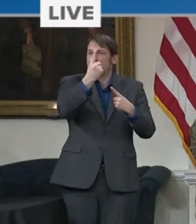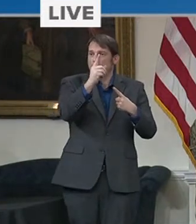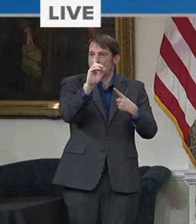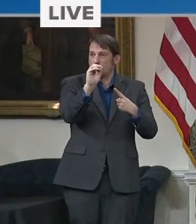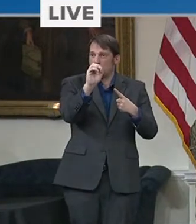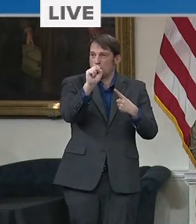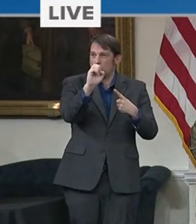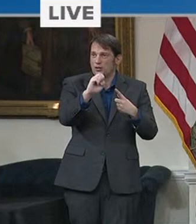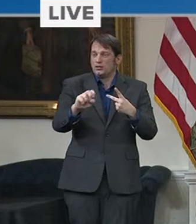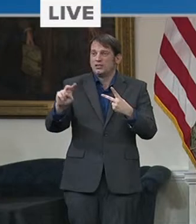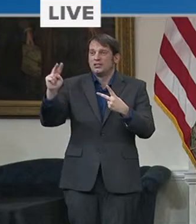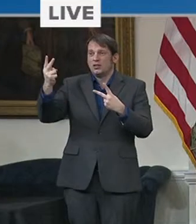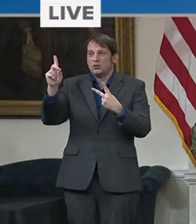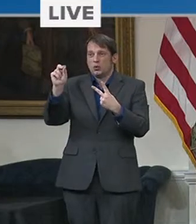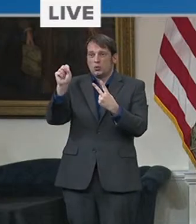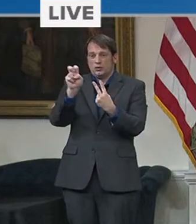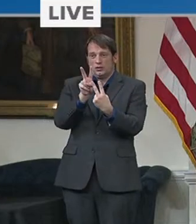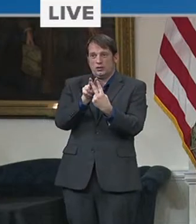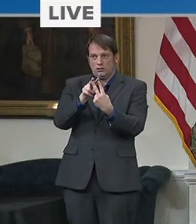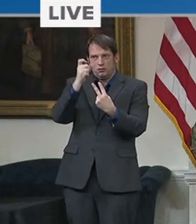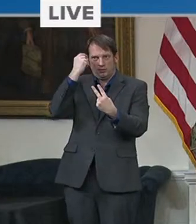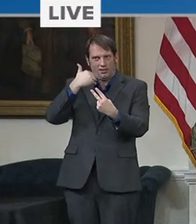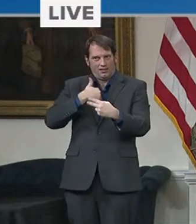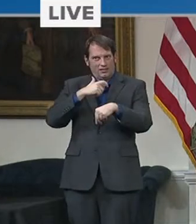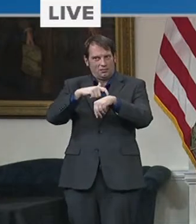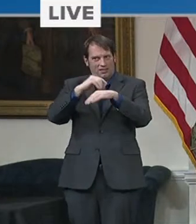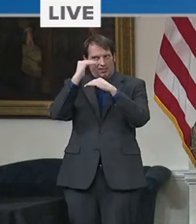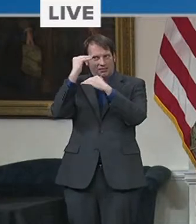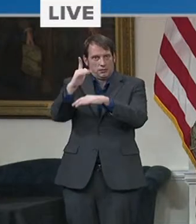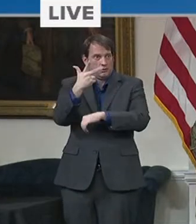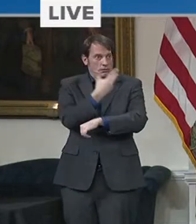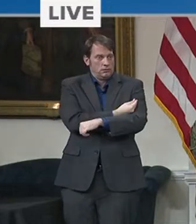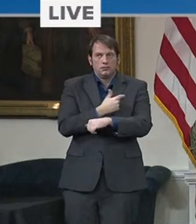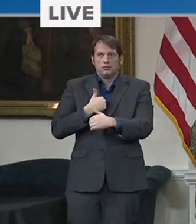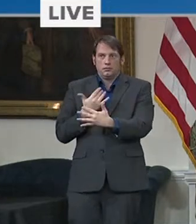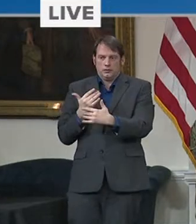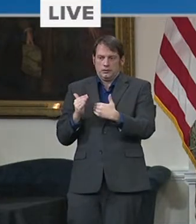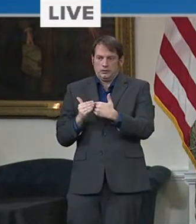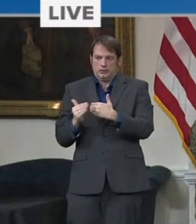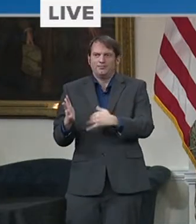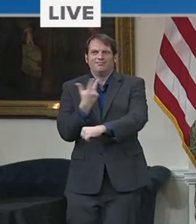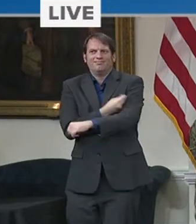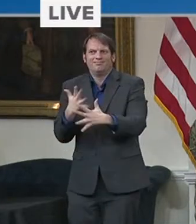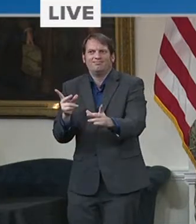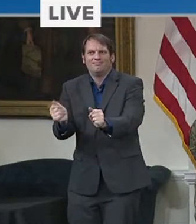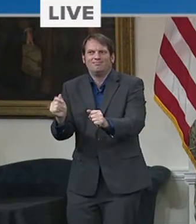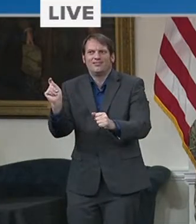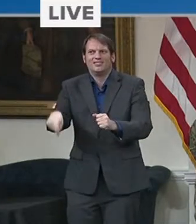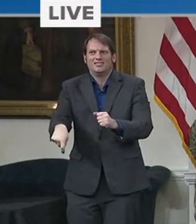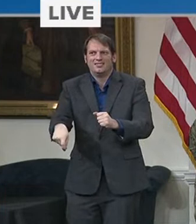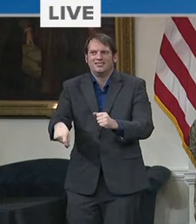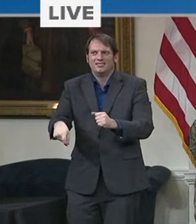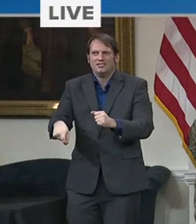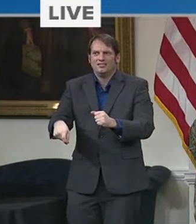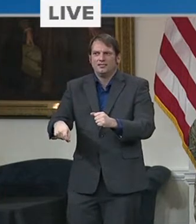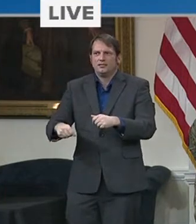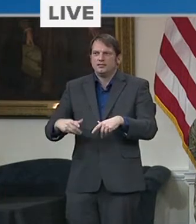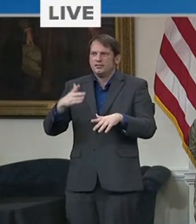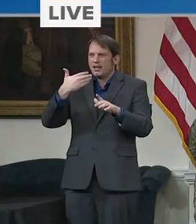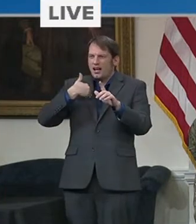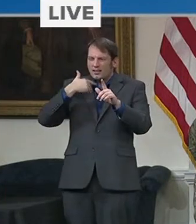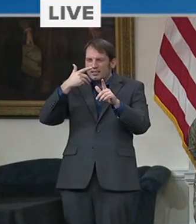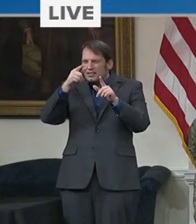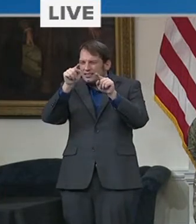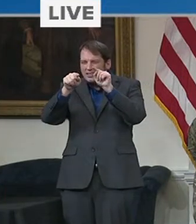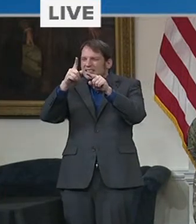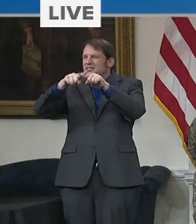certain time frames, either 21 days or 28 days, depending on the vaccine, after